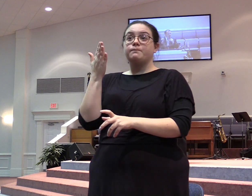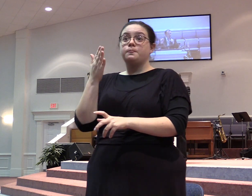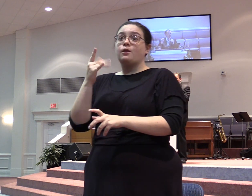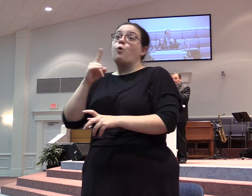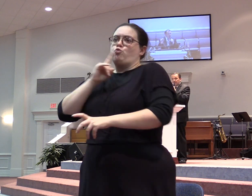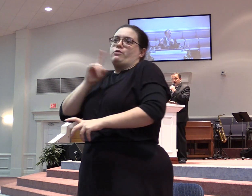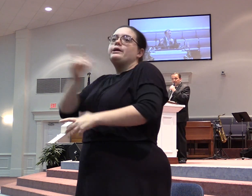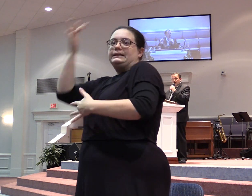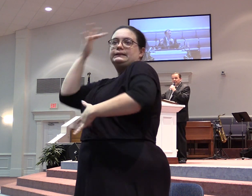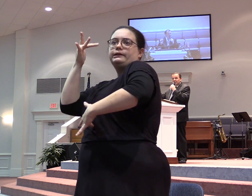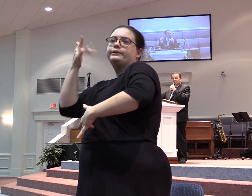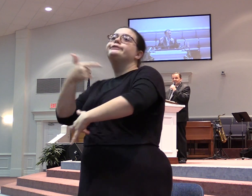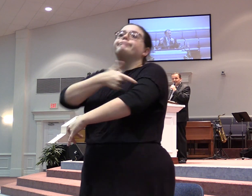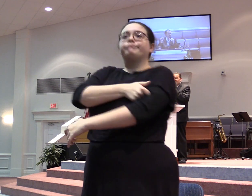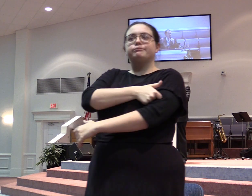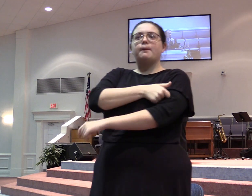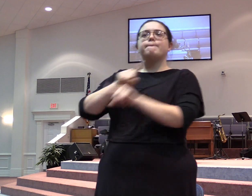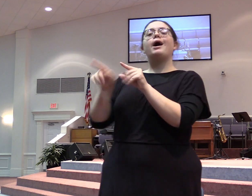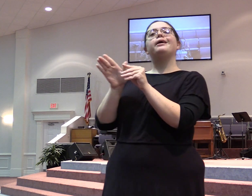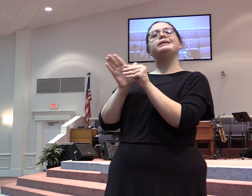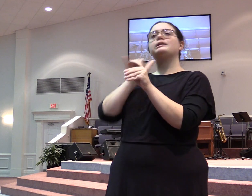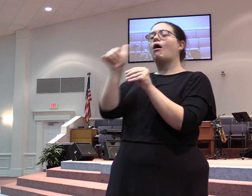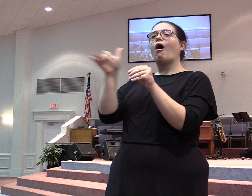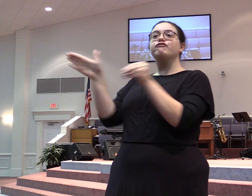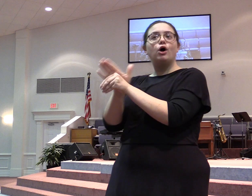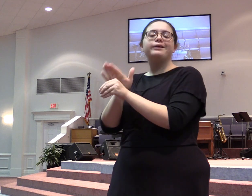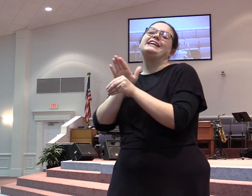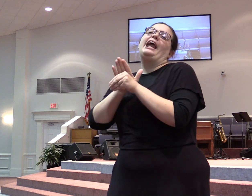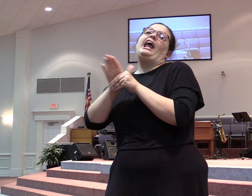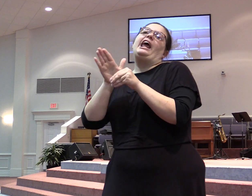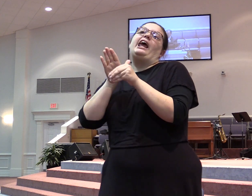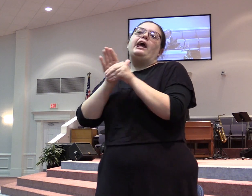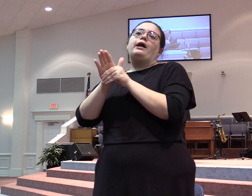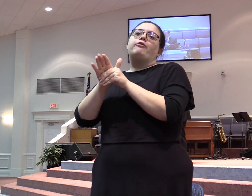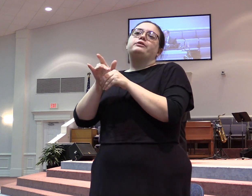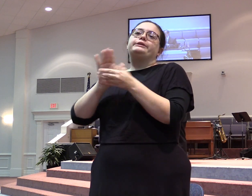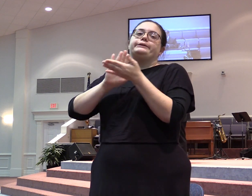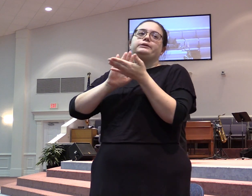you. But it's just enough to keep you from getting the real thing.